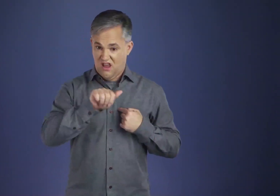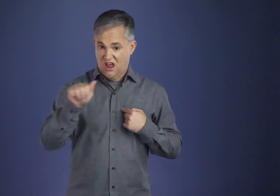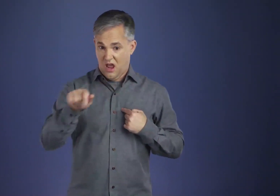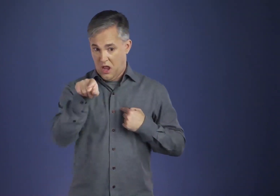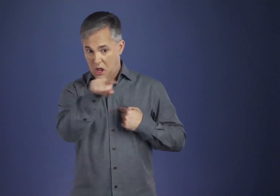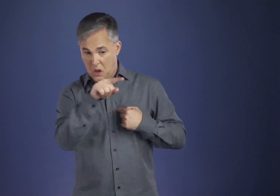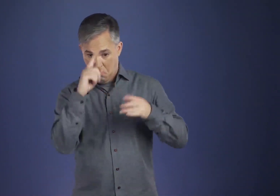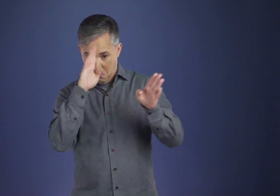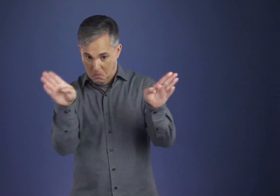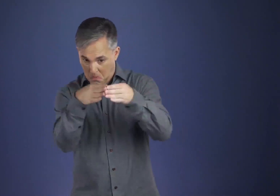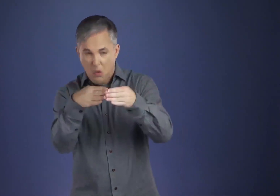mind, it was me.